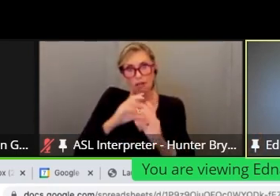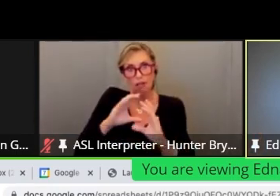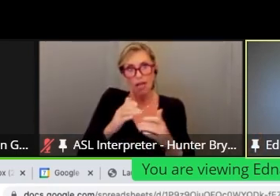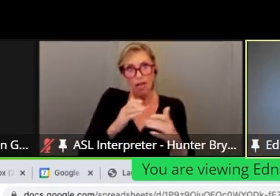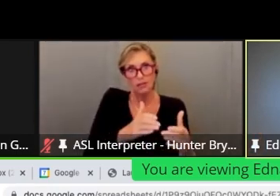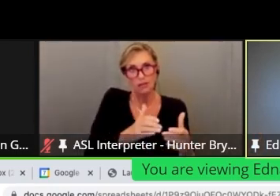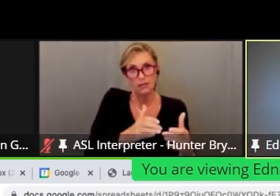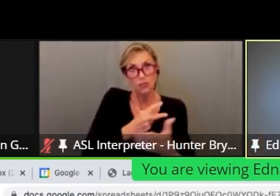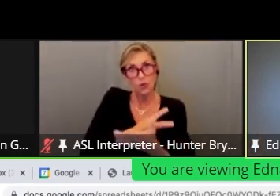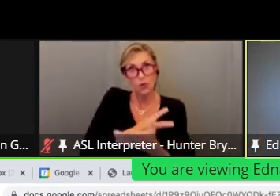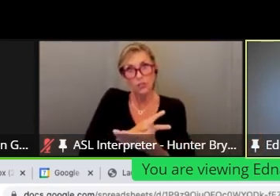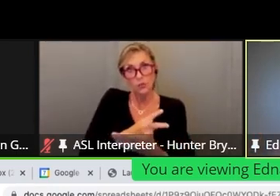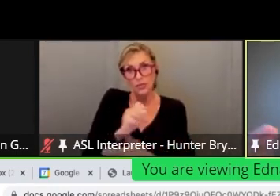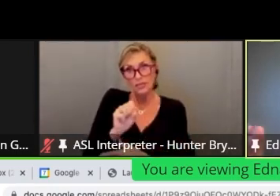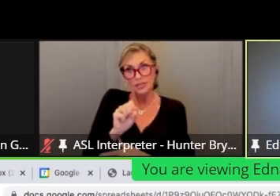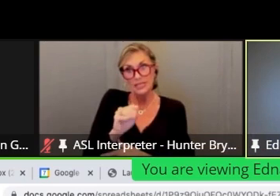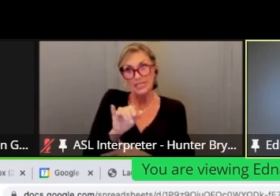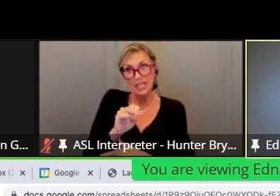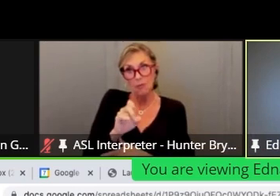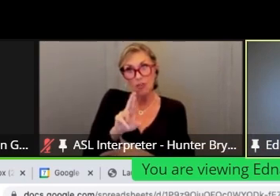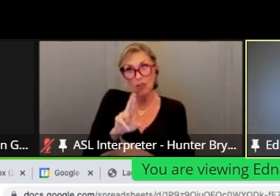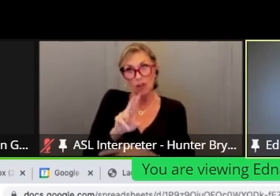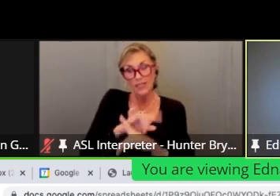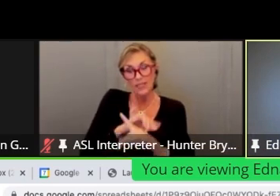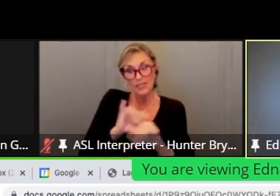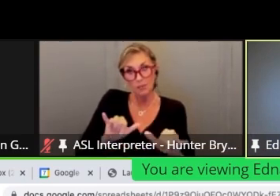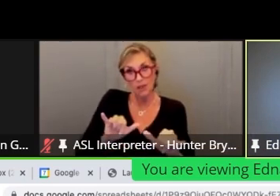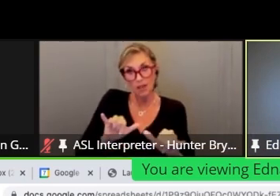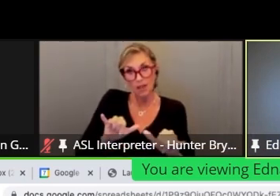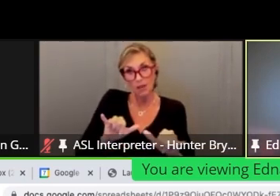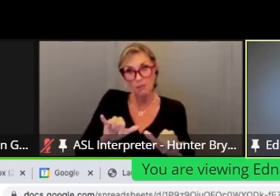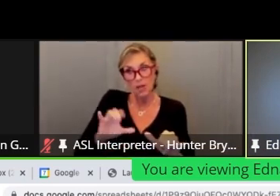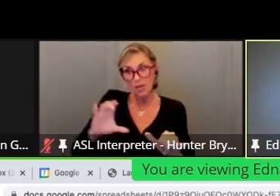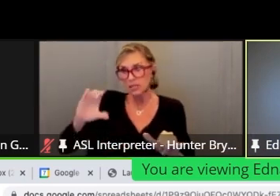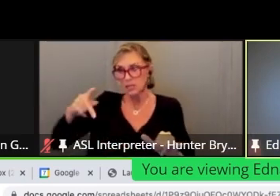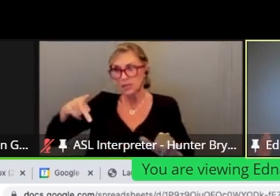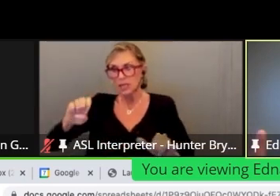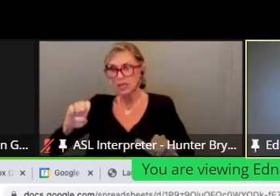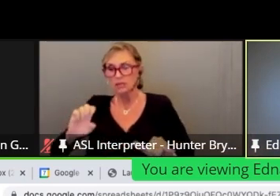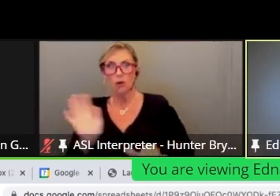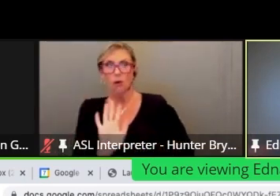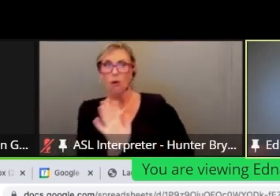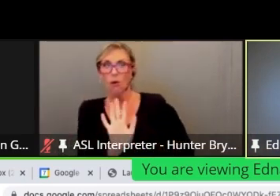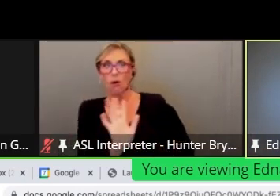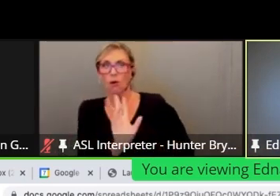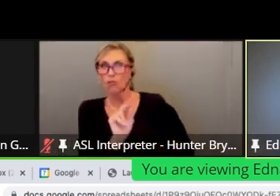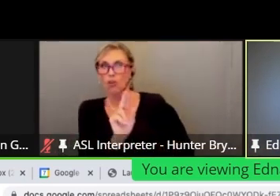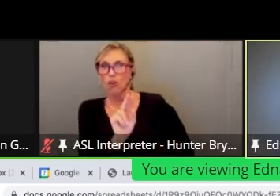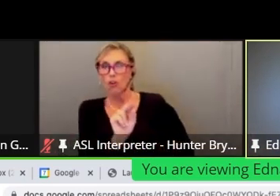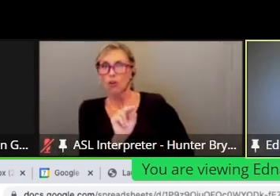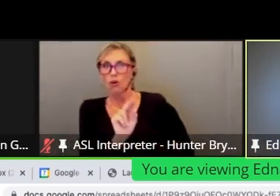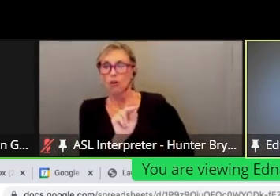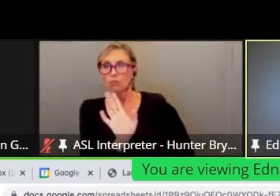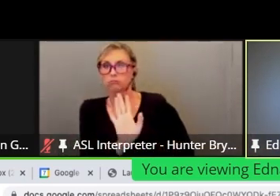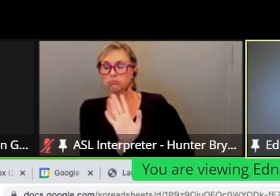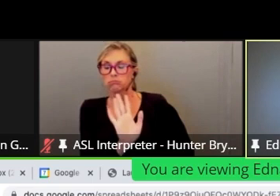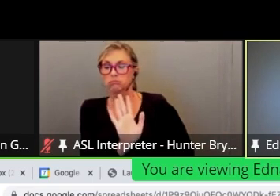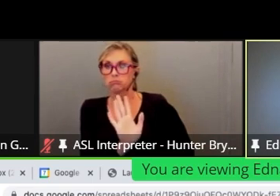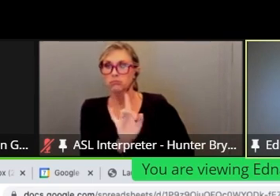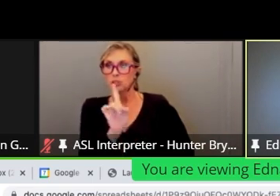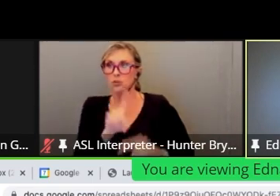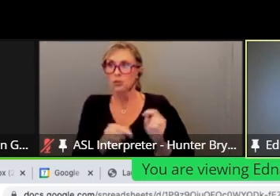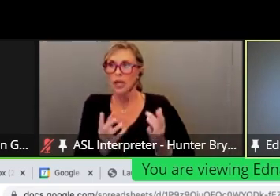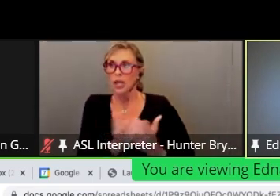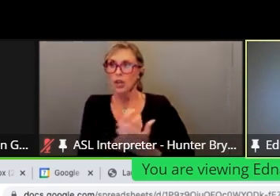time. Point is that CPE says we can't do that because you can't have any graduate credit